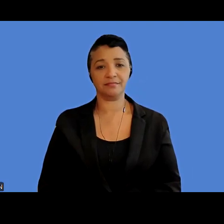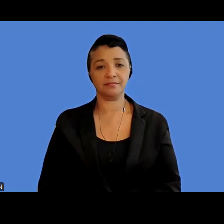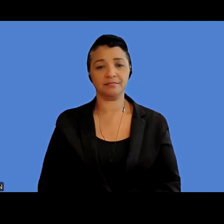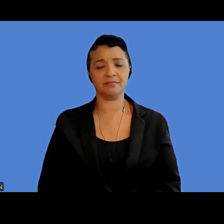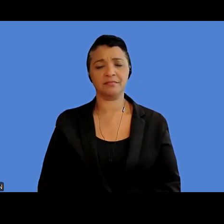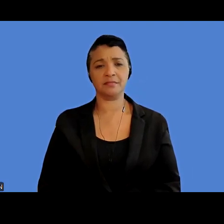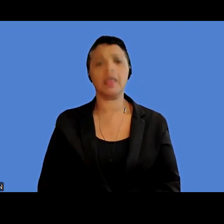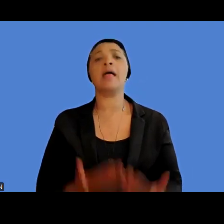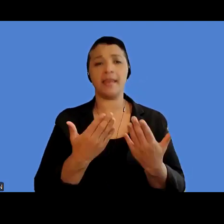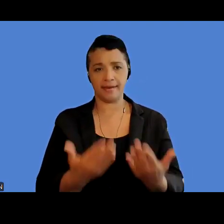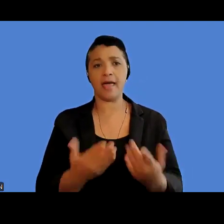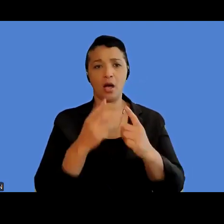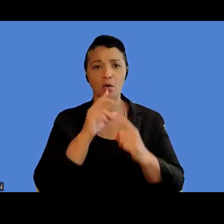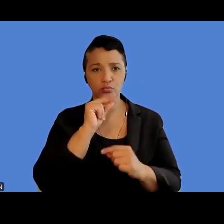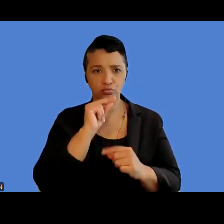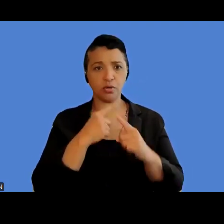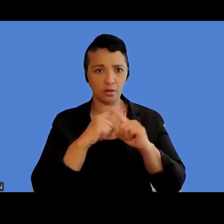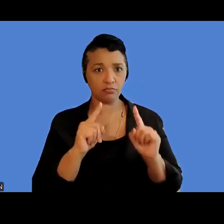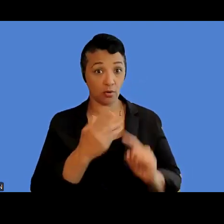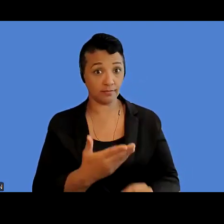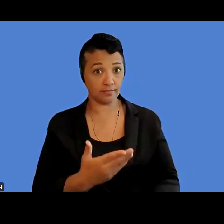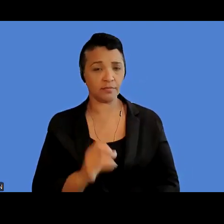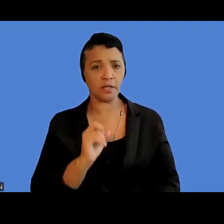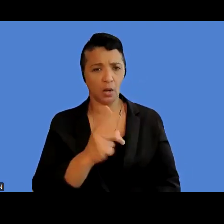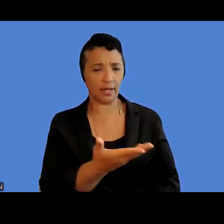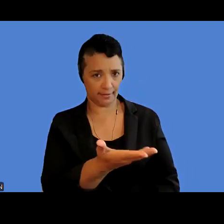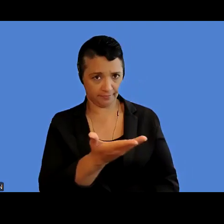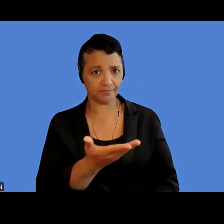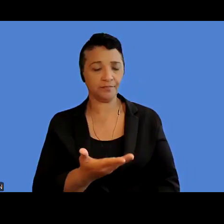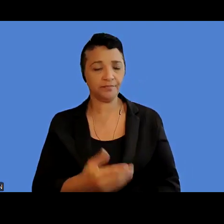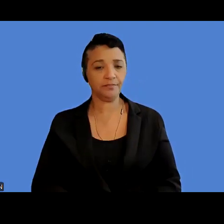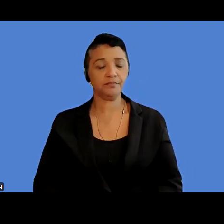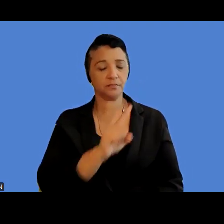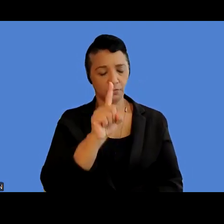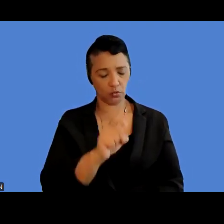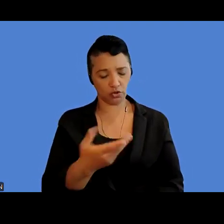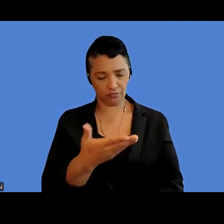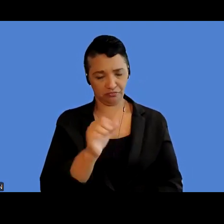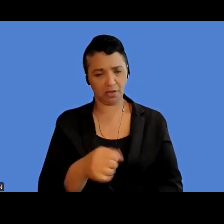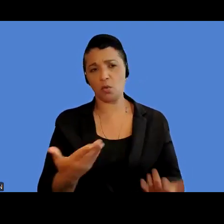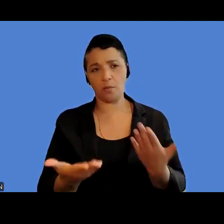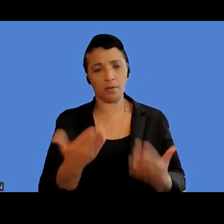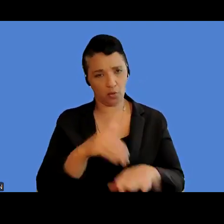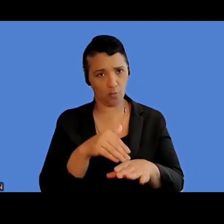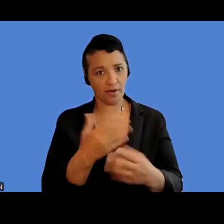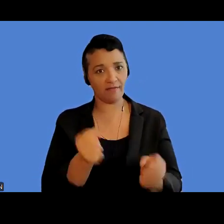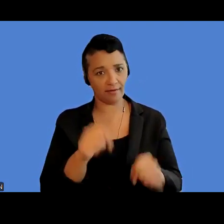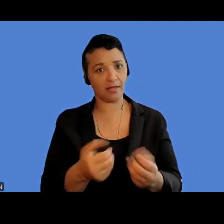oh, now it's on. Yes, no, okay, okay. Okay, please go ahead with your questions or your comments.